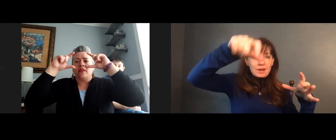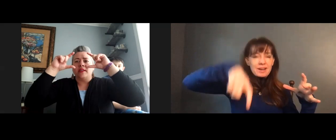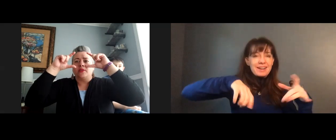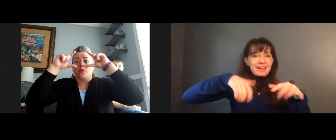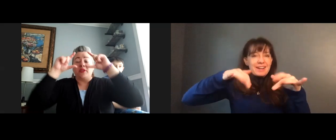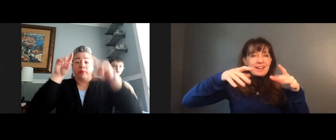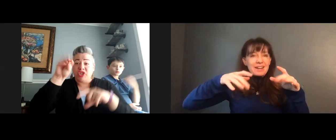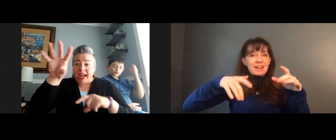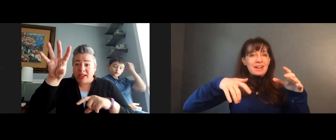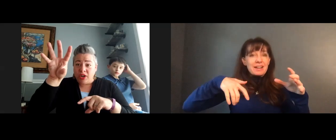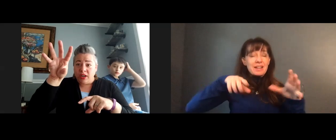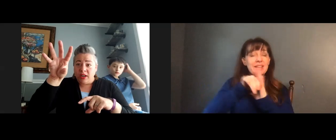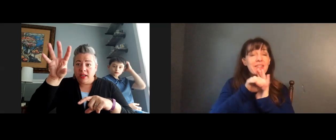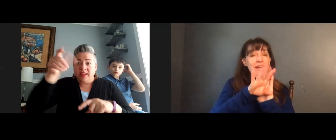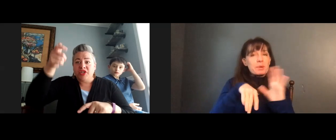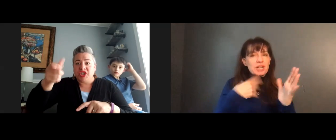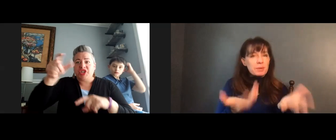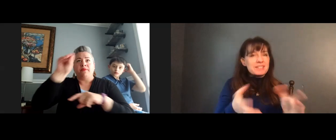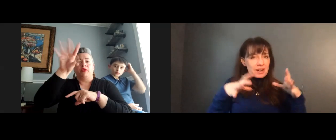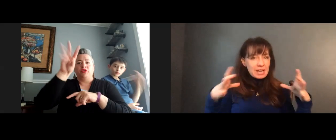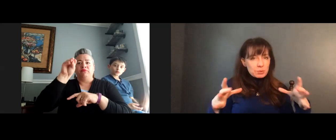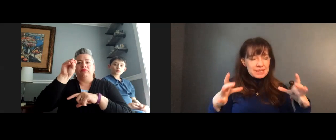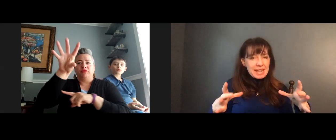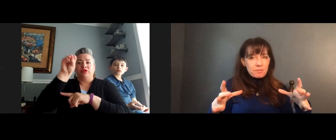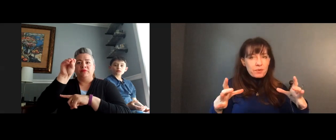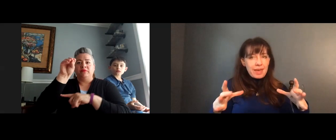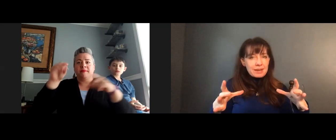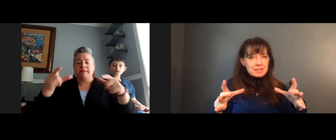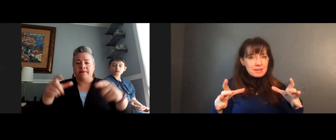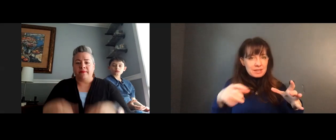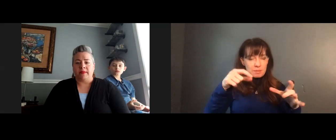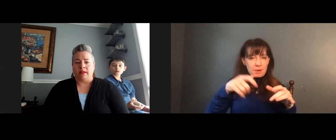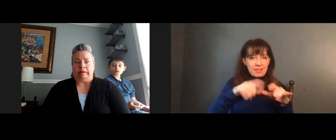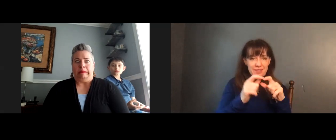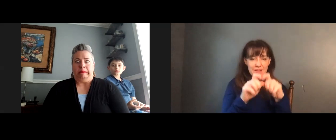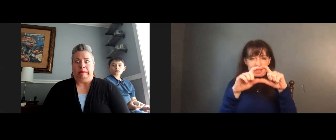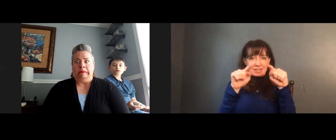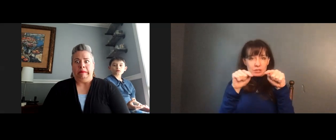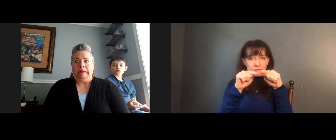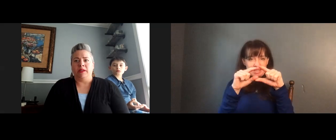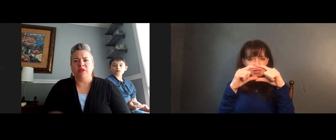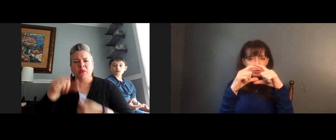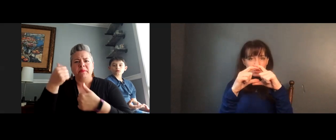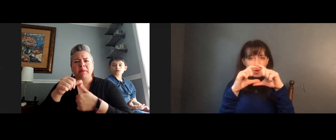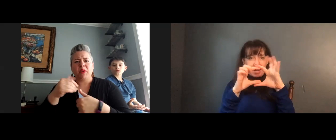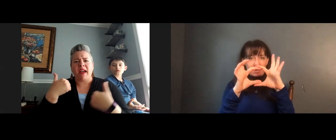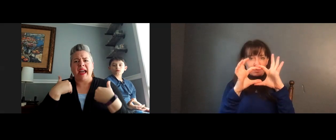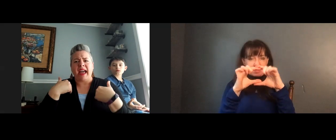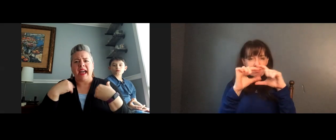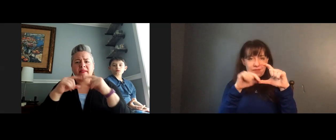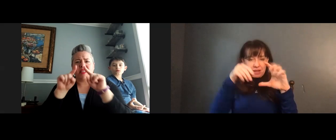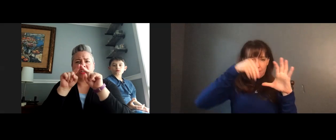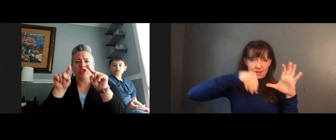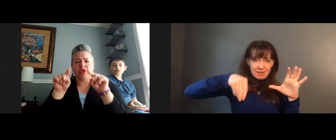is it is it the one the projector yeah like a projector is there an actual name for that because you remember how that they have like the little like little squares